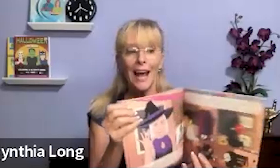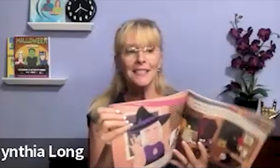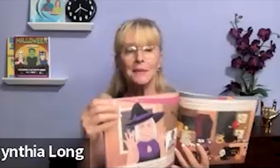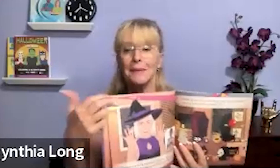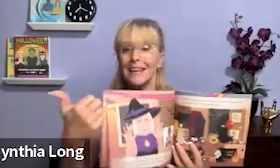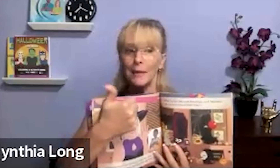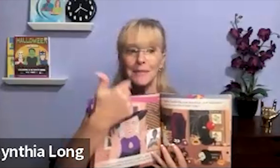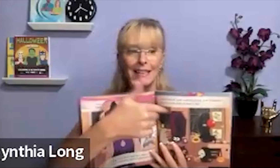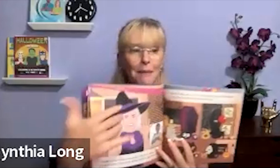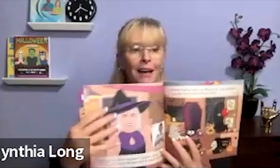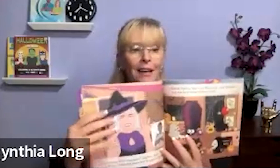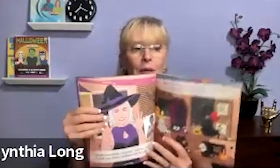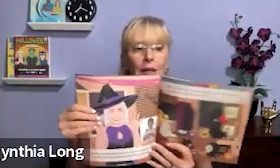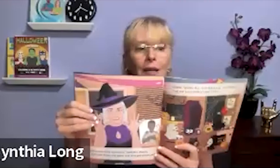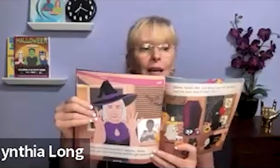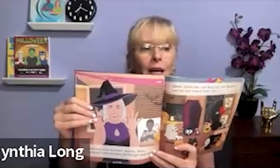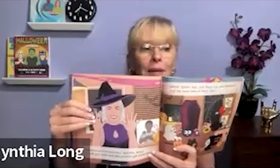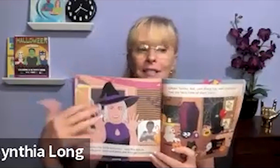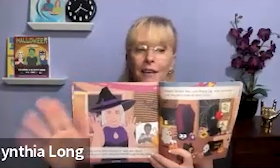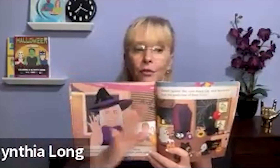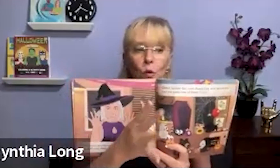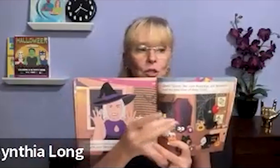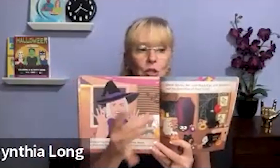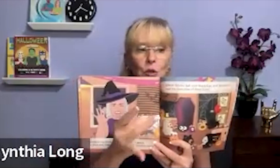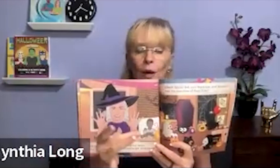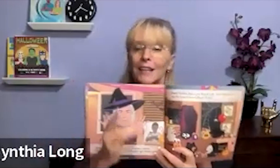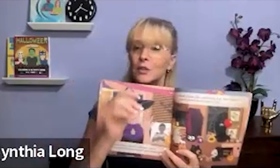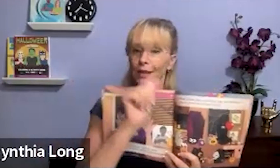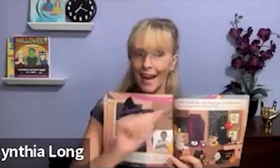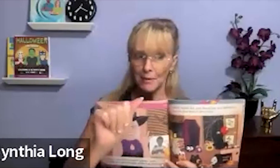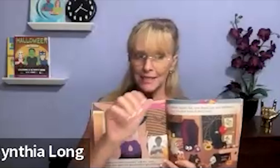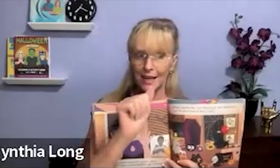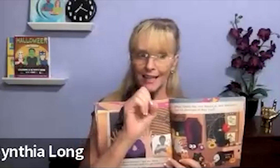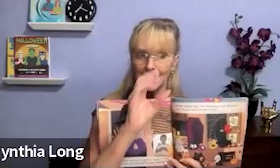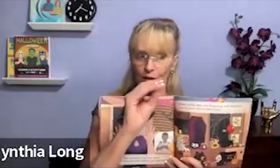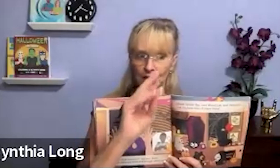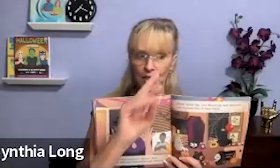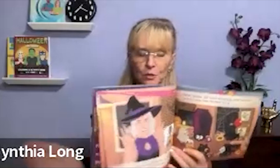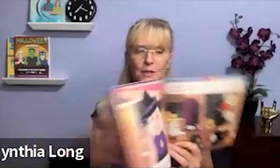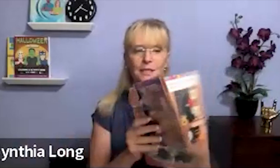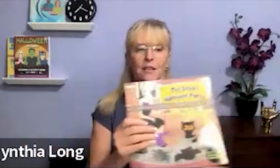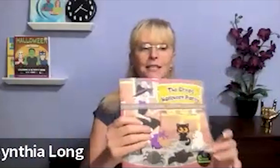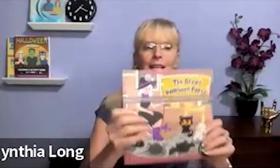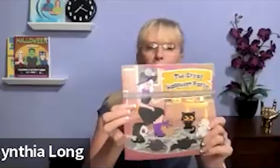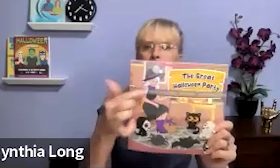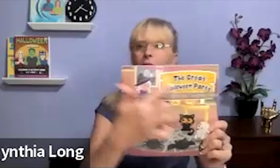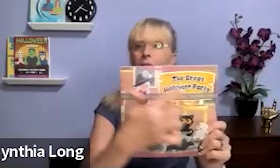has some games in the back of the book, but it's a full story. It's on Amazon, ASL Teaching Resources. Here's the name of it if